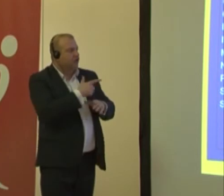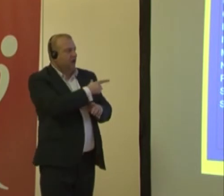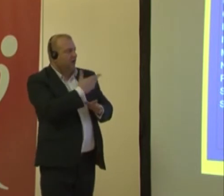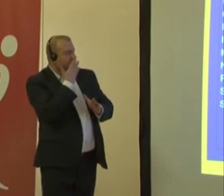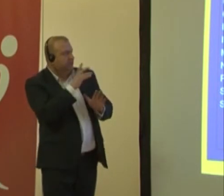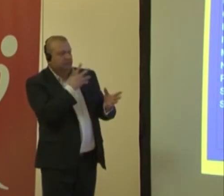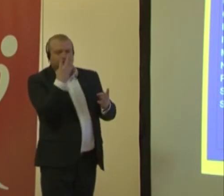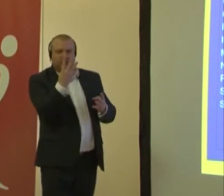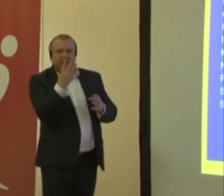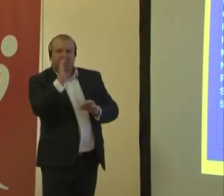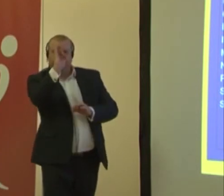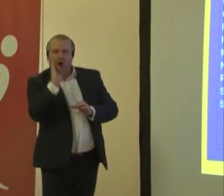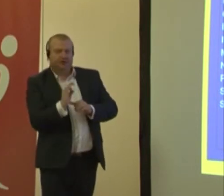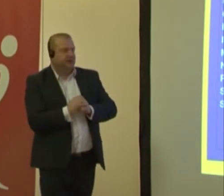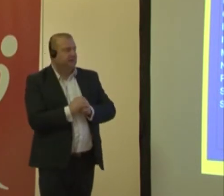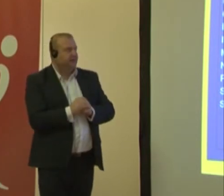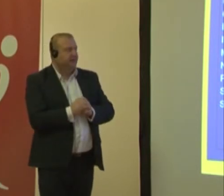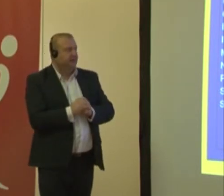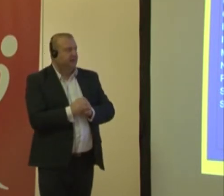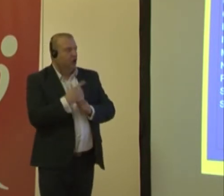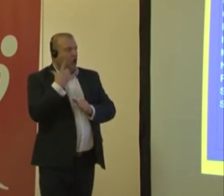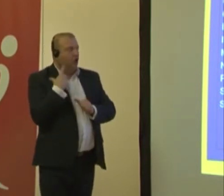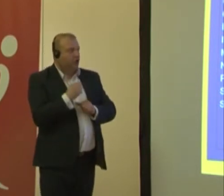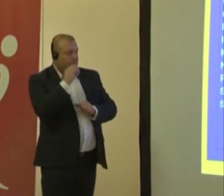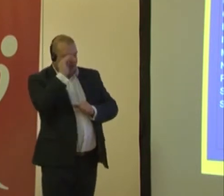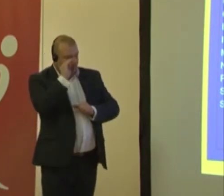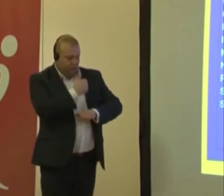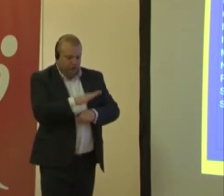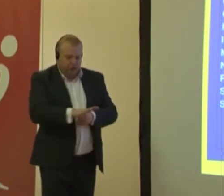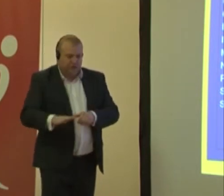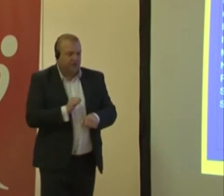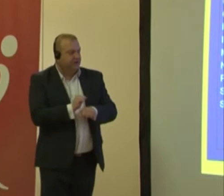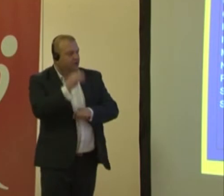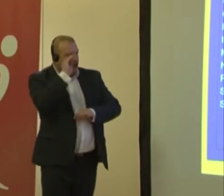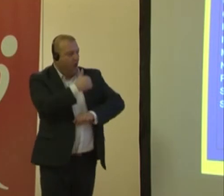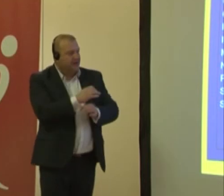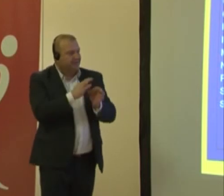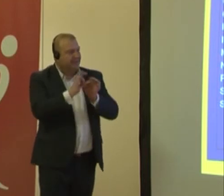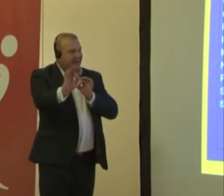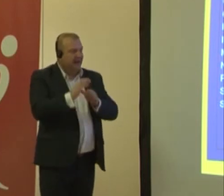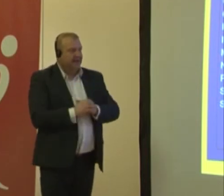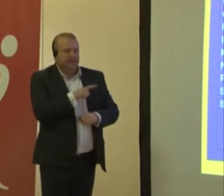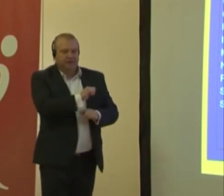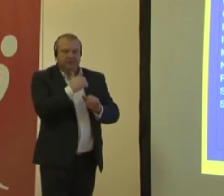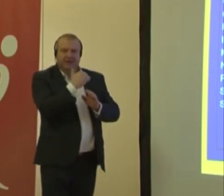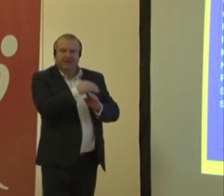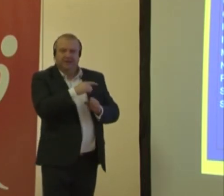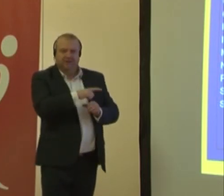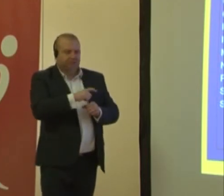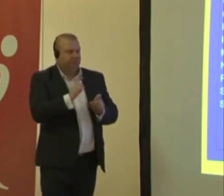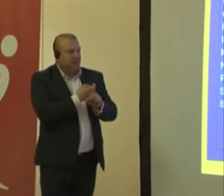5%, sometimes even 6%. And there are countries who have less than 1% of children in segregated